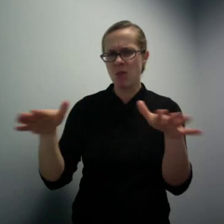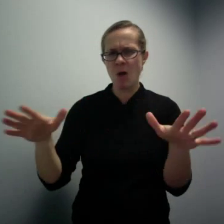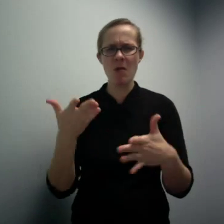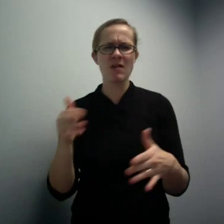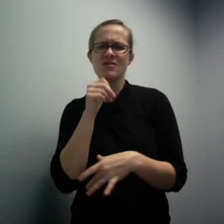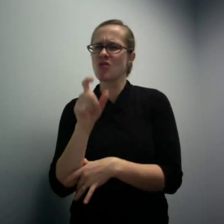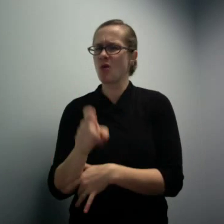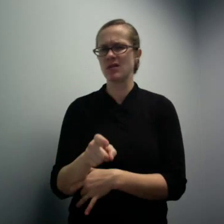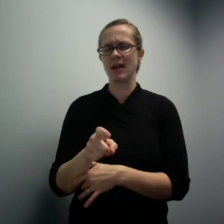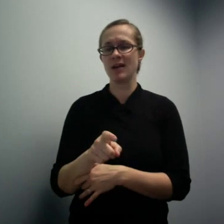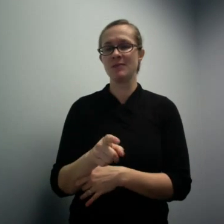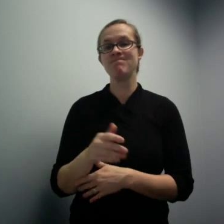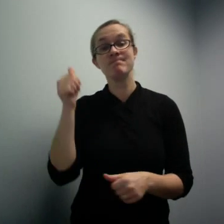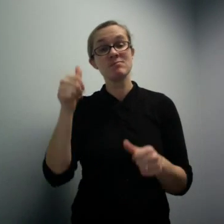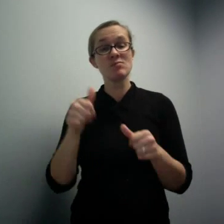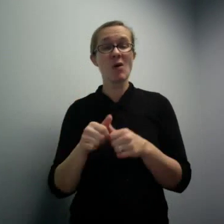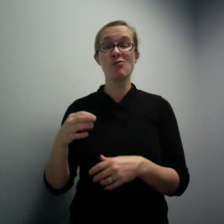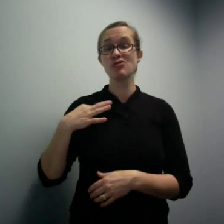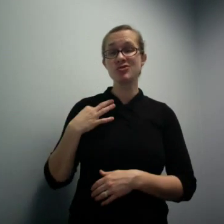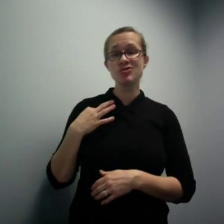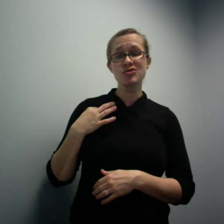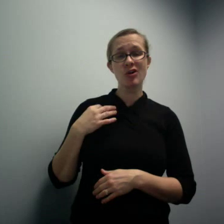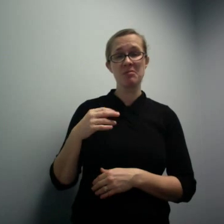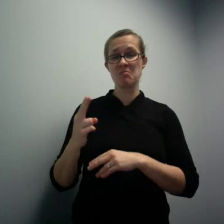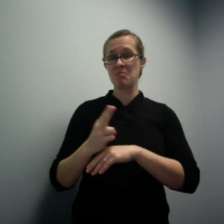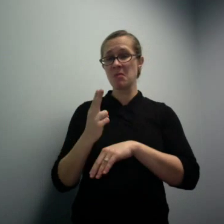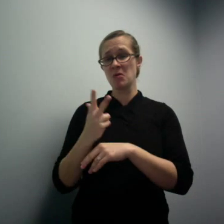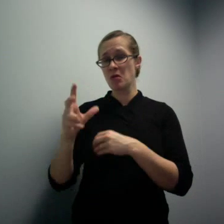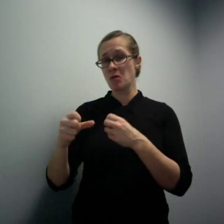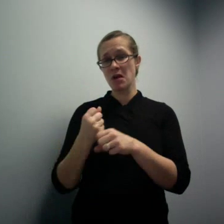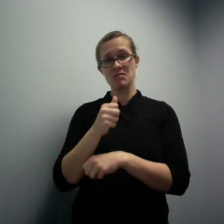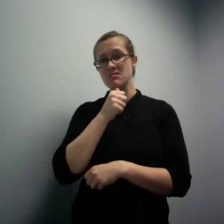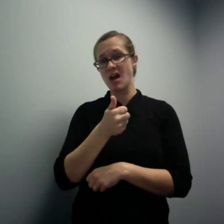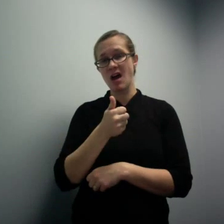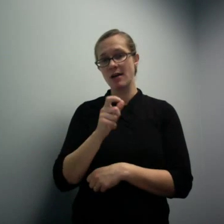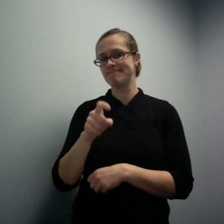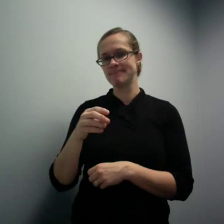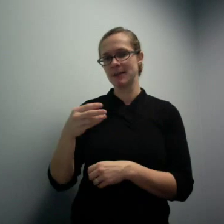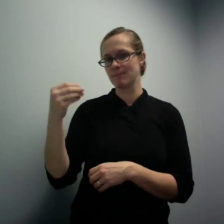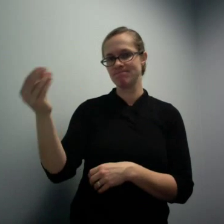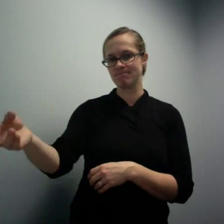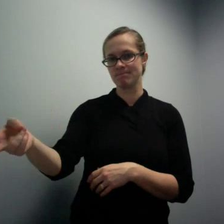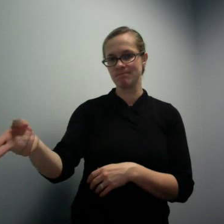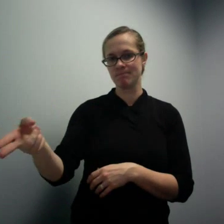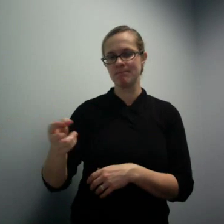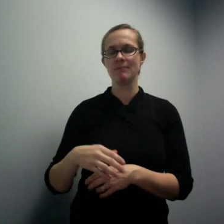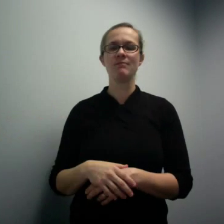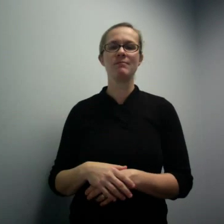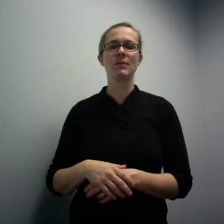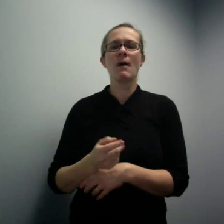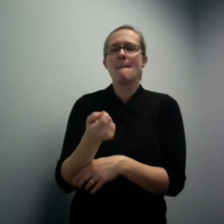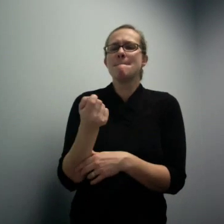that I haven't worn in years, it's time for me to let it go. We've got to cut the extraneous out of our lives, and we've got to learn